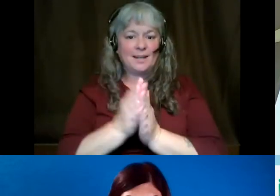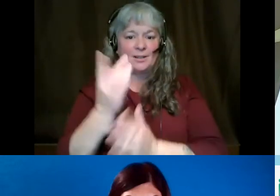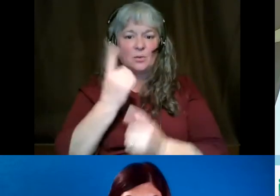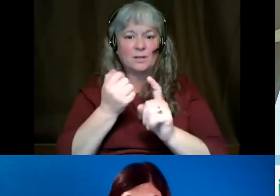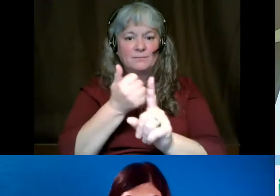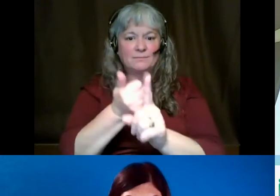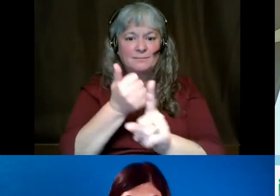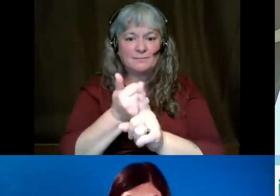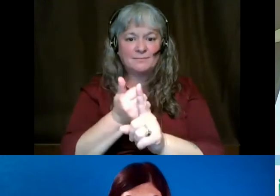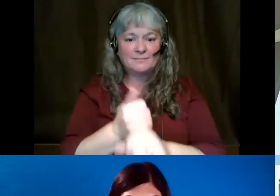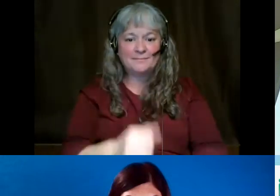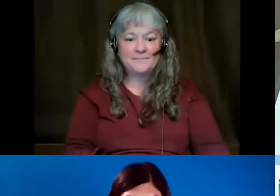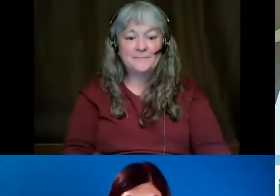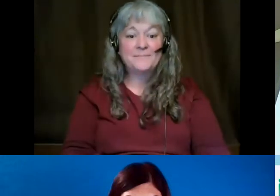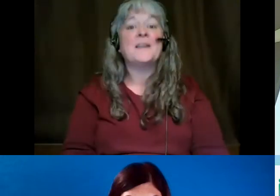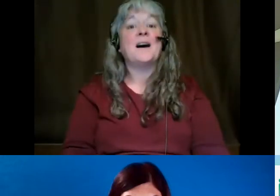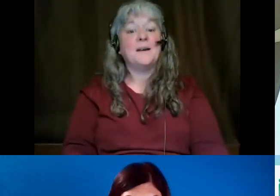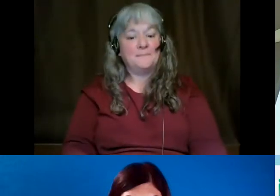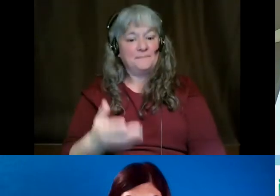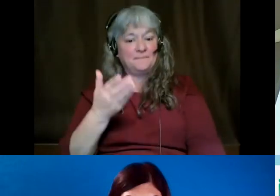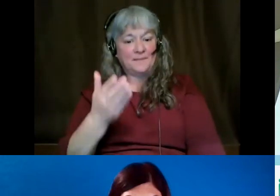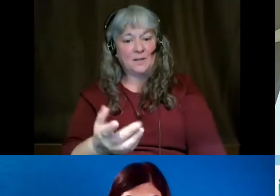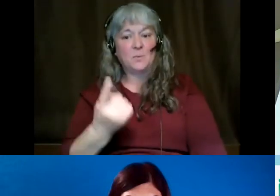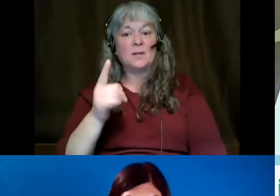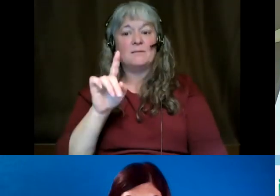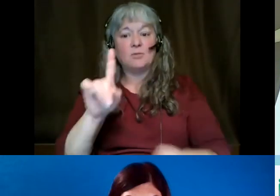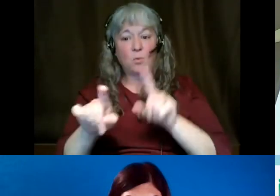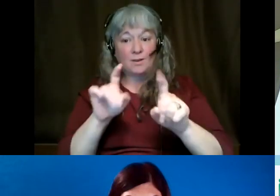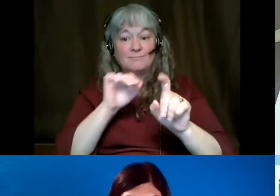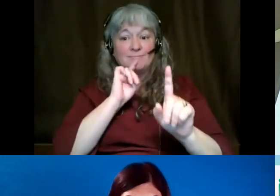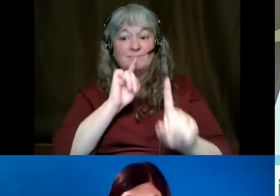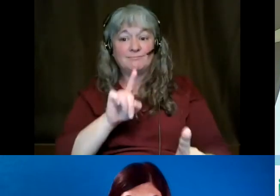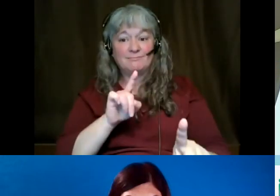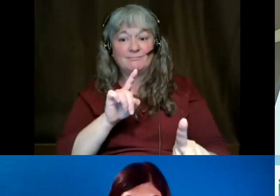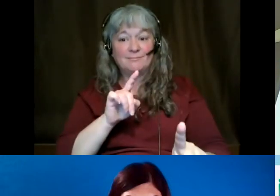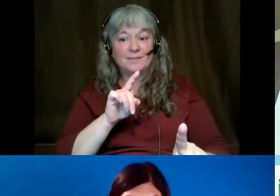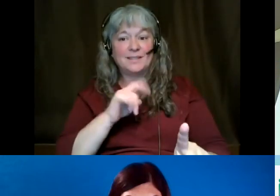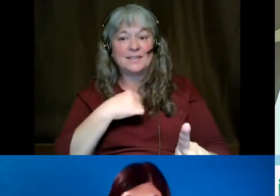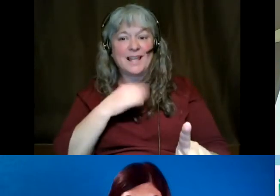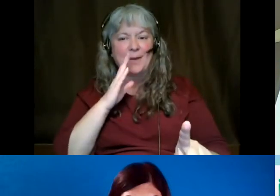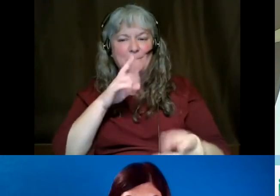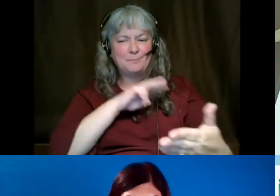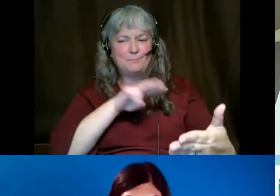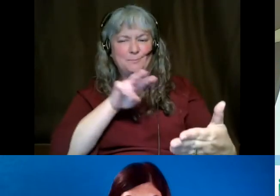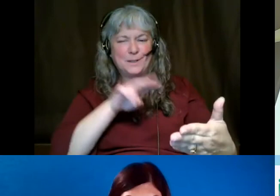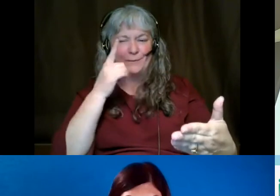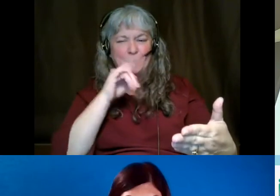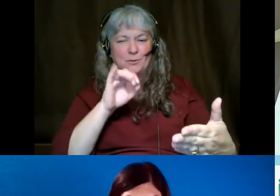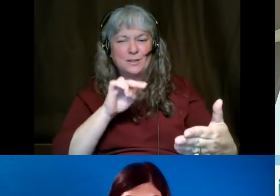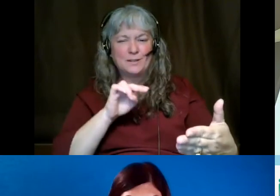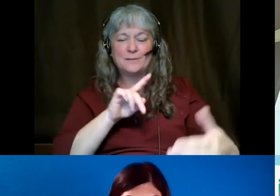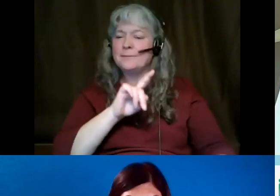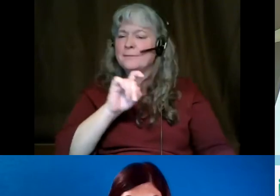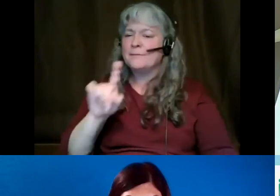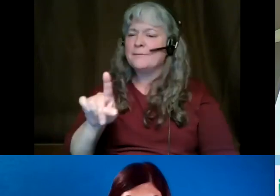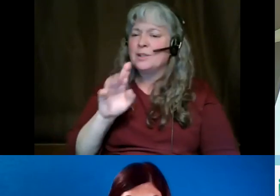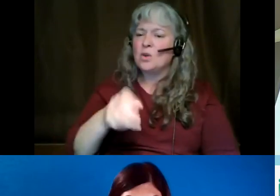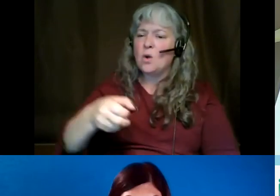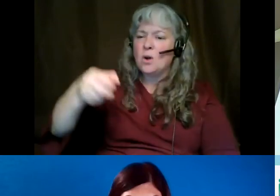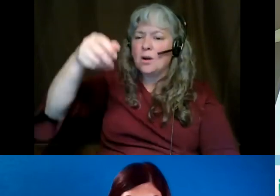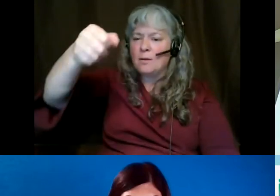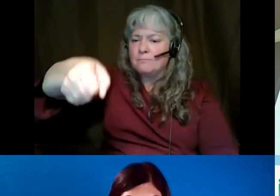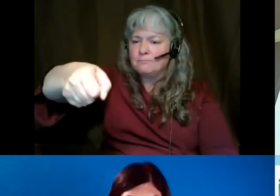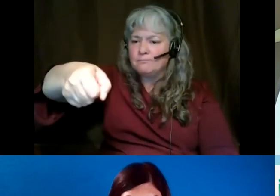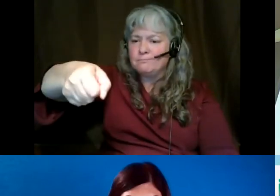Oh, we have a question in the Q&A here that I'll just field for Jen. You can answer this one. Does your handle work well on a variety